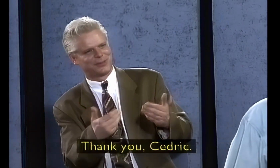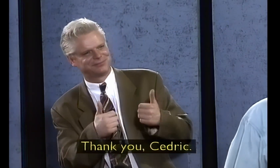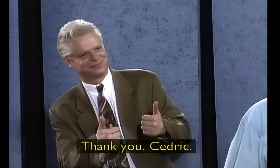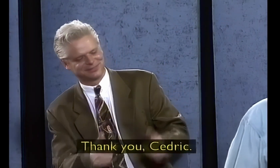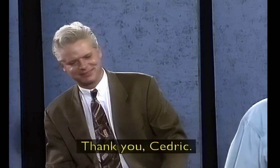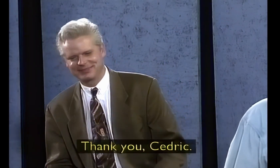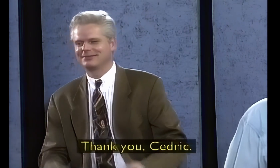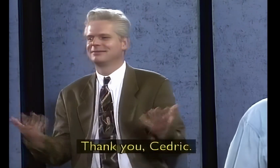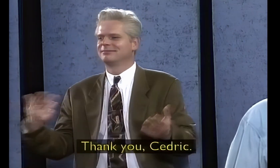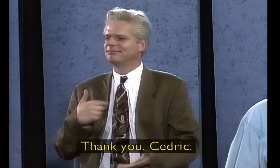Thank you, Cedric.